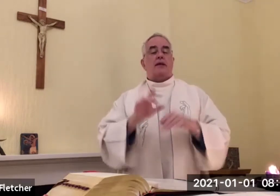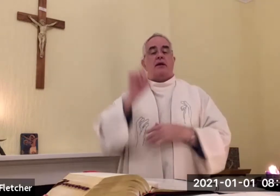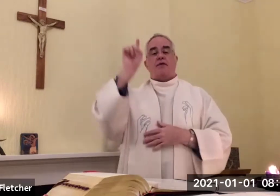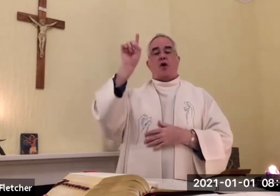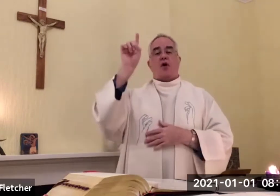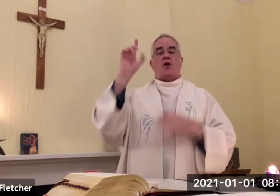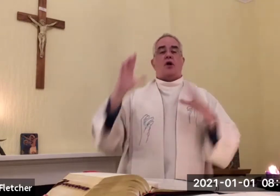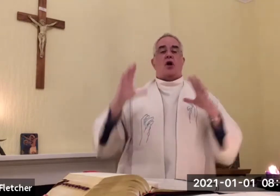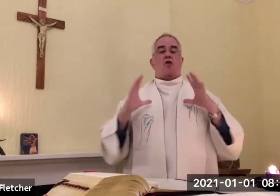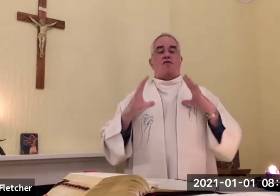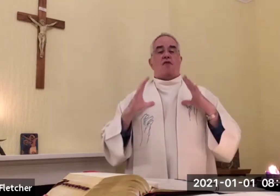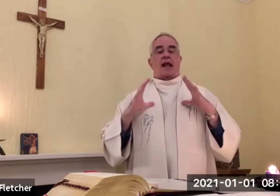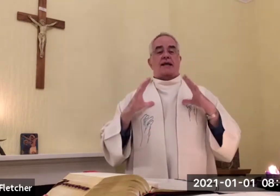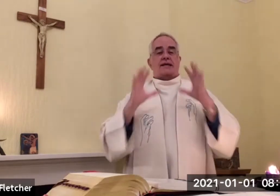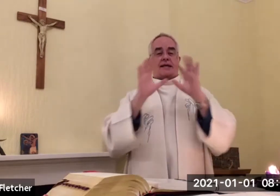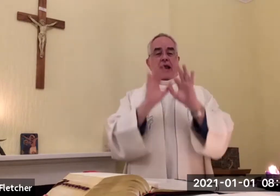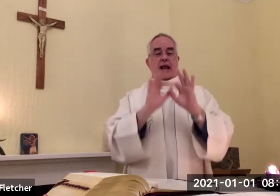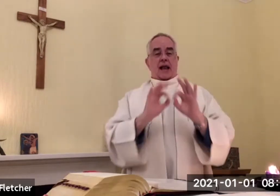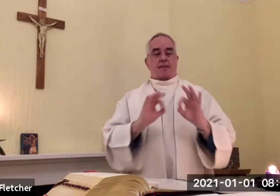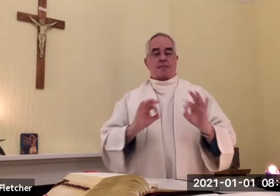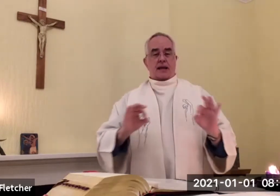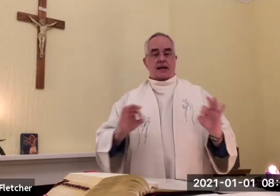of God, rest in peace.